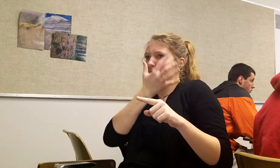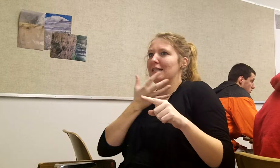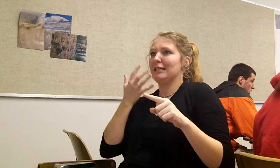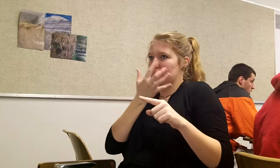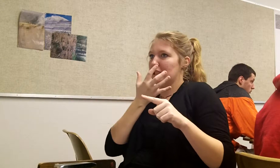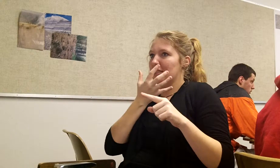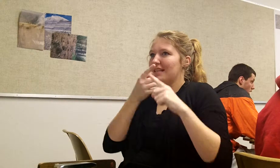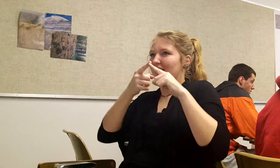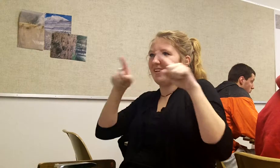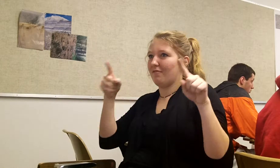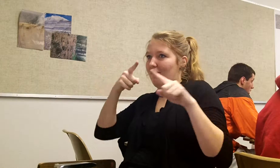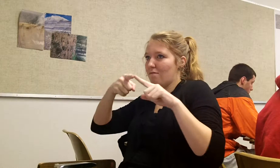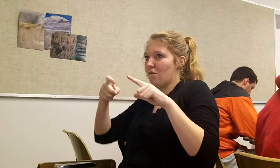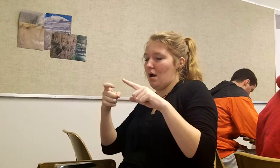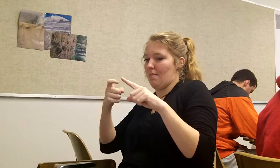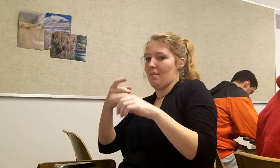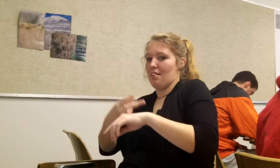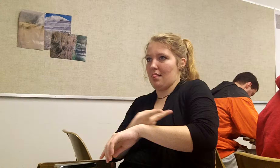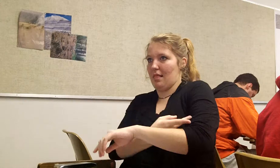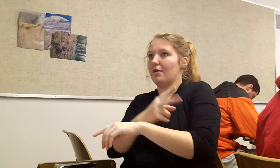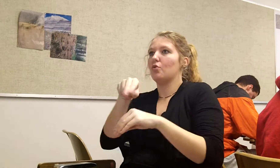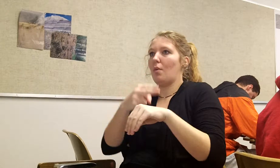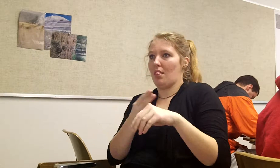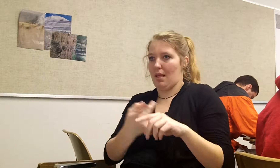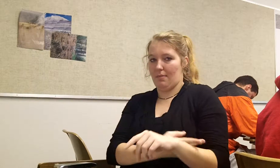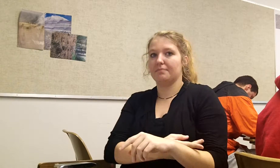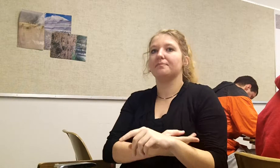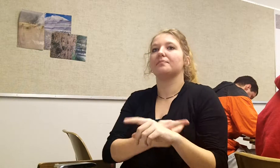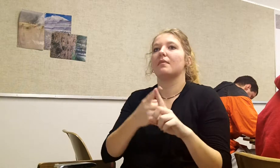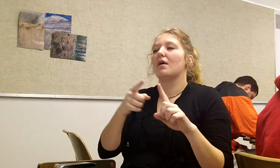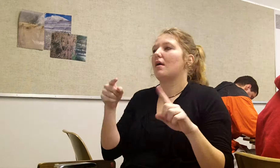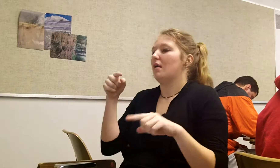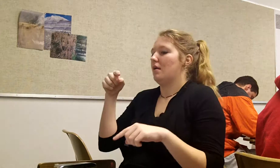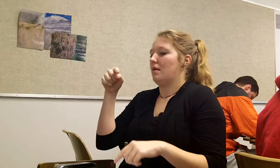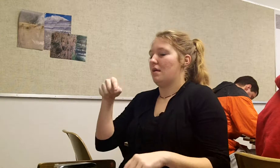Hedgehog is particularly important in getting the face to pattern correctly into 2 sides.